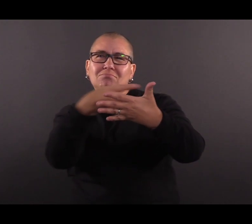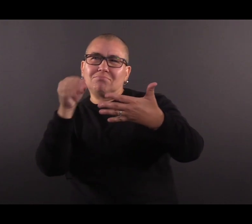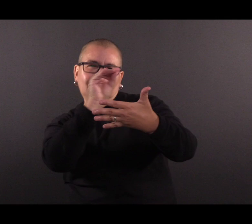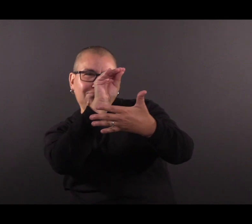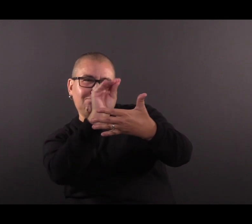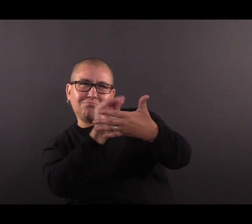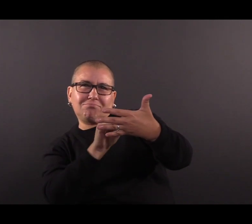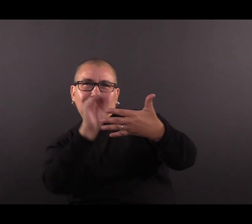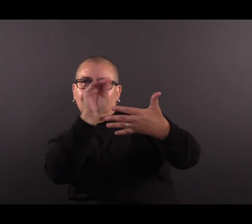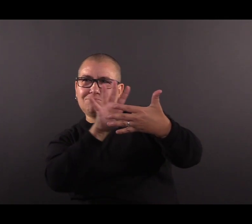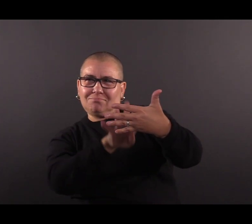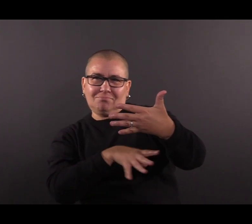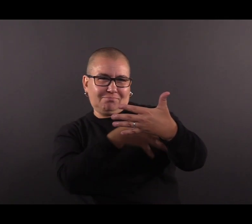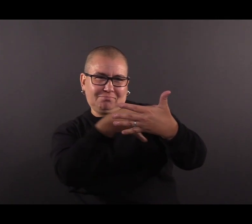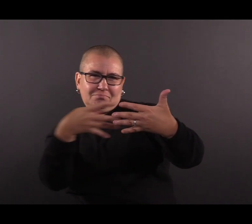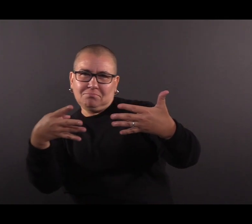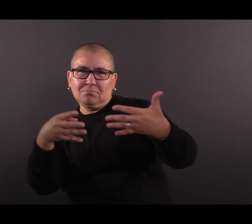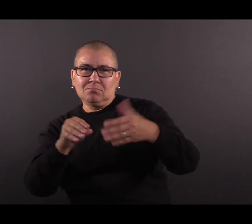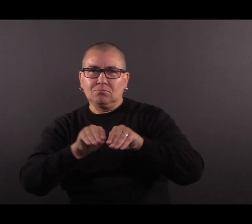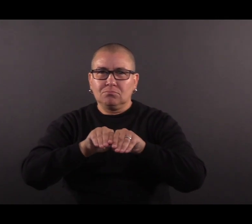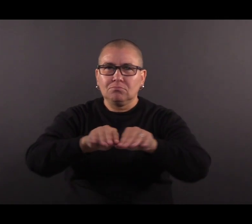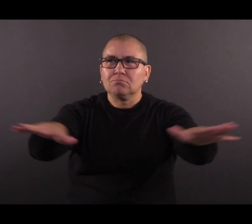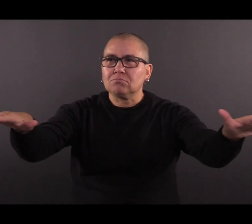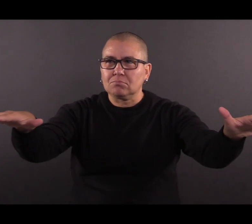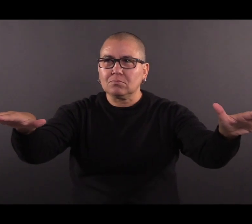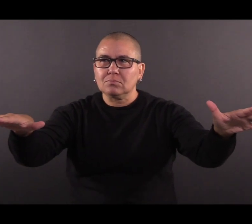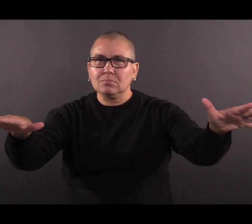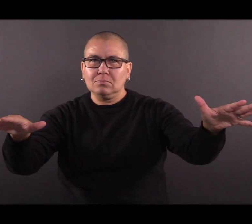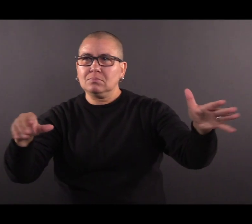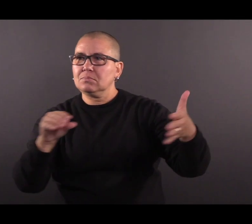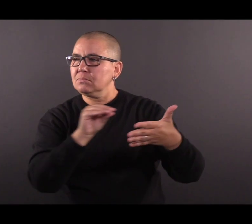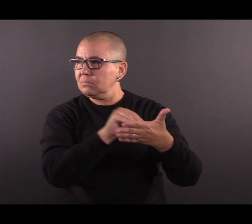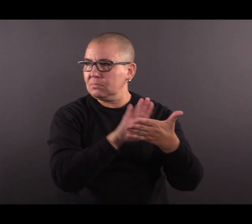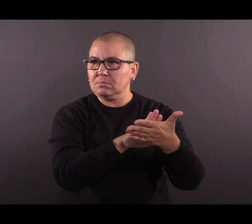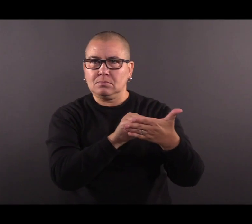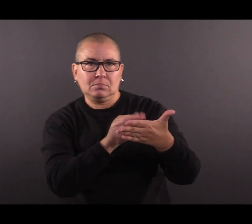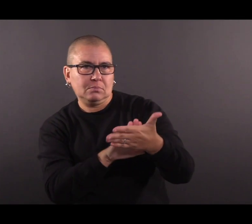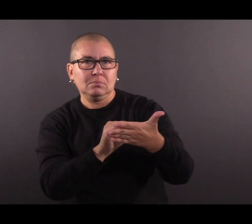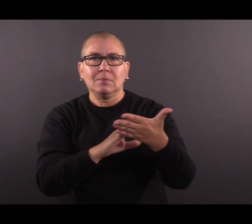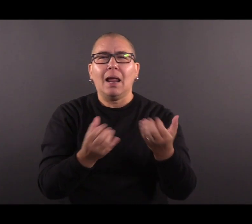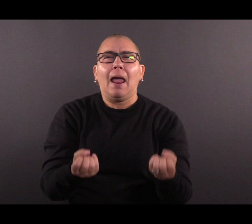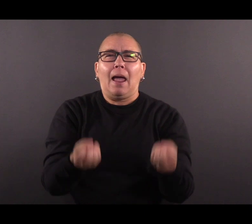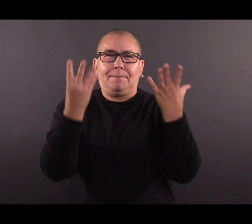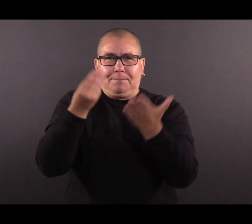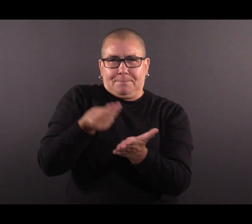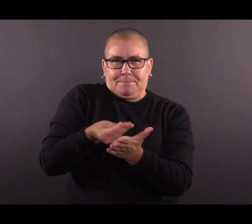to verify all renewal projects, including the amount the COC is applying for.